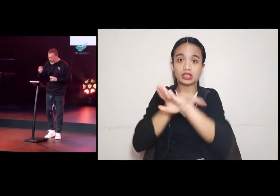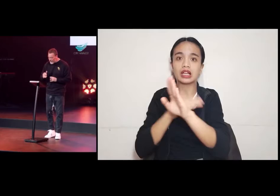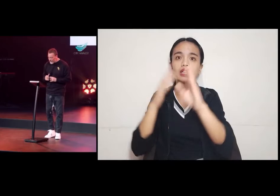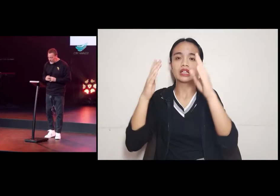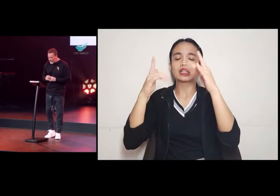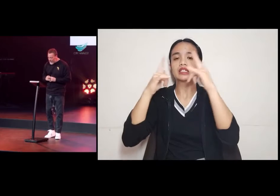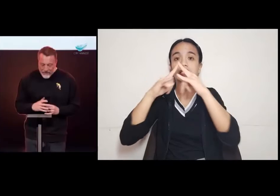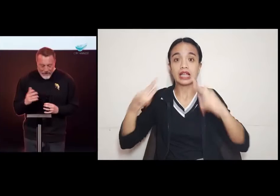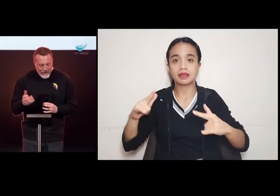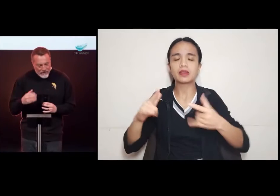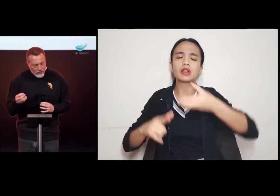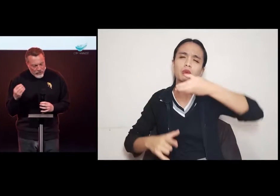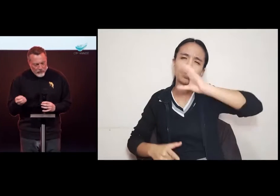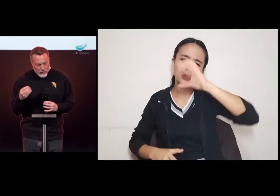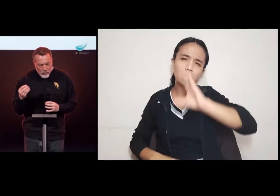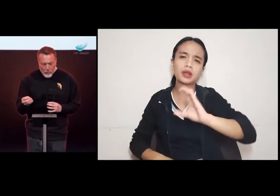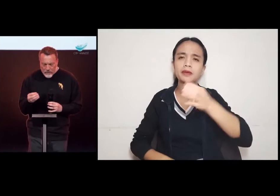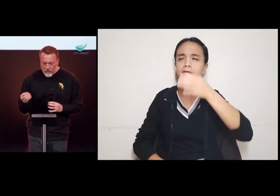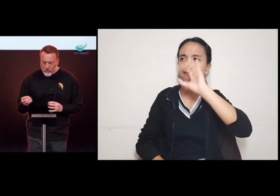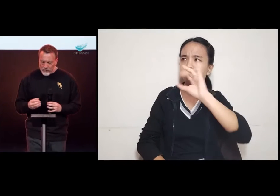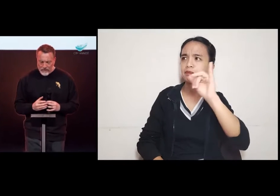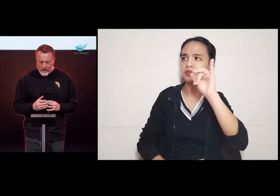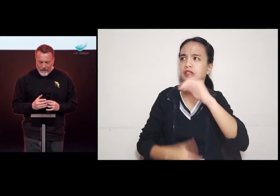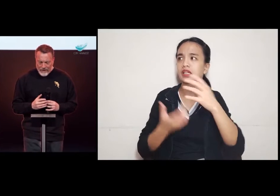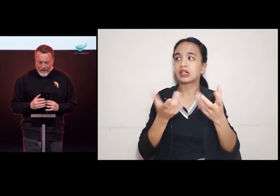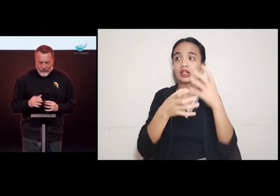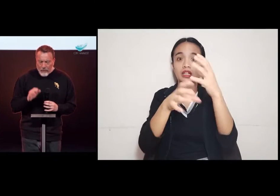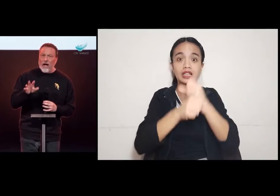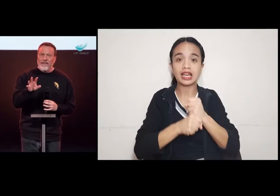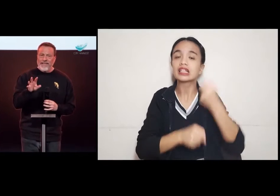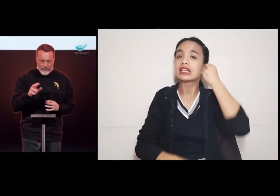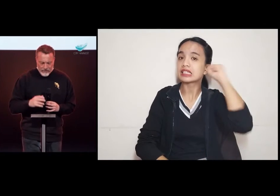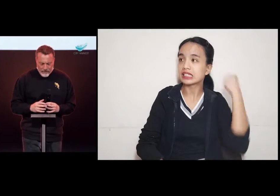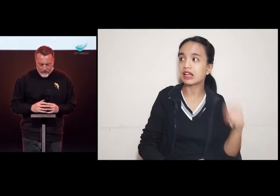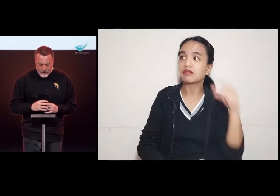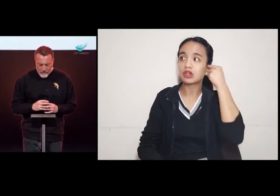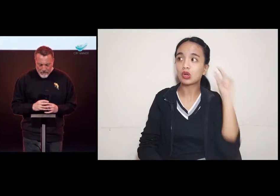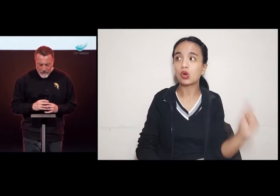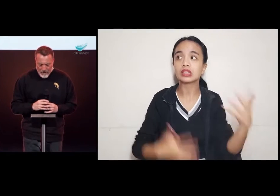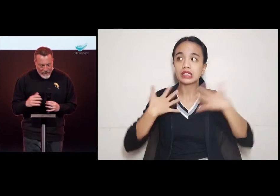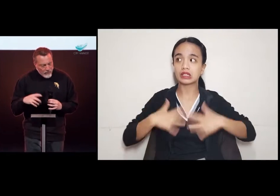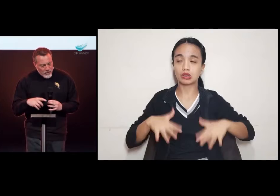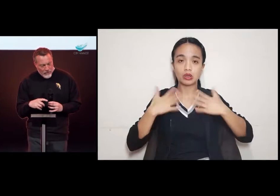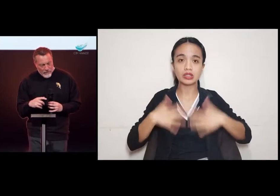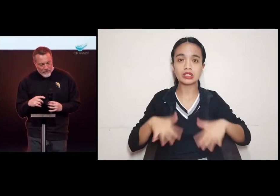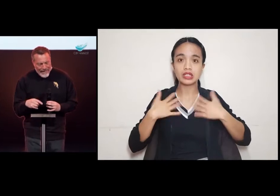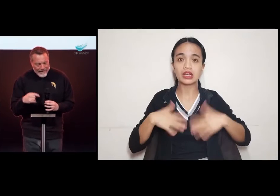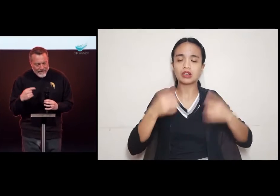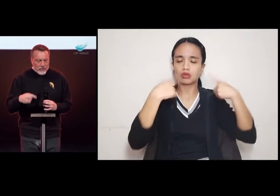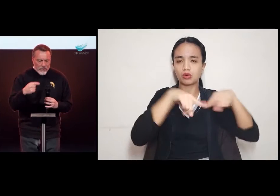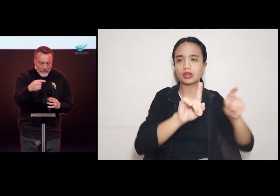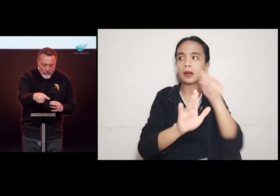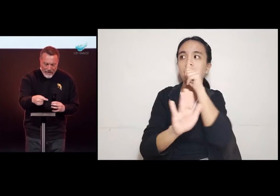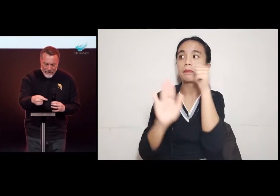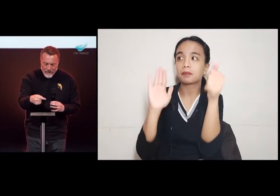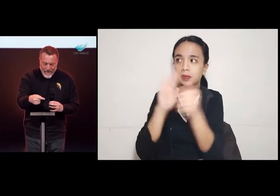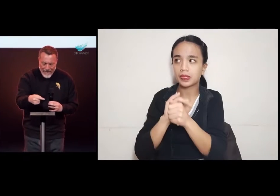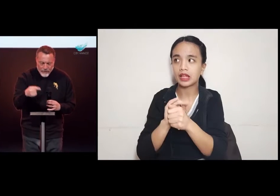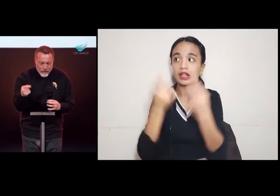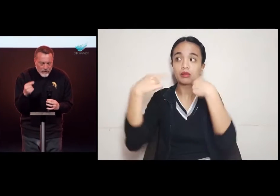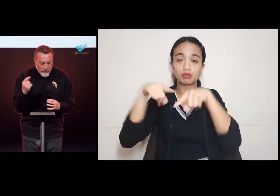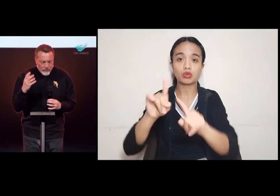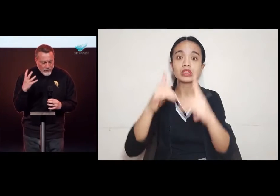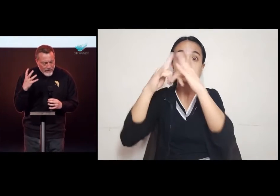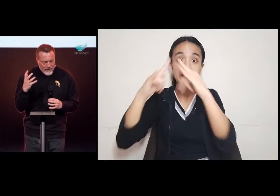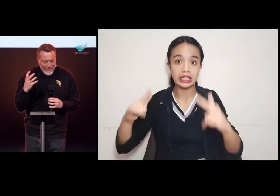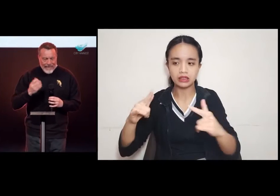and ate and drank. Then they took silver, gold, and clothes and went off and hid themselves. They returned and entered another tent